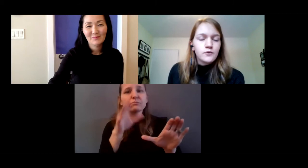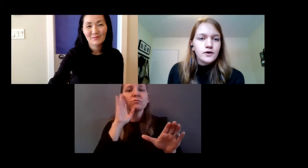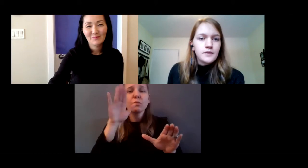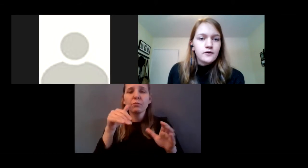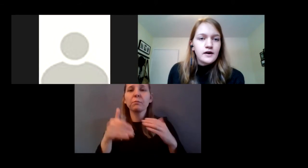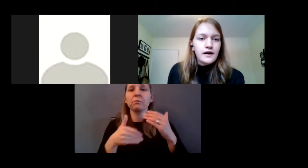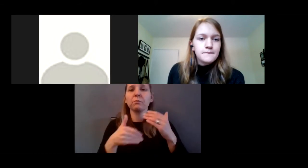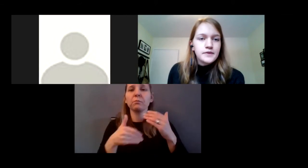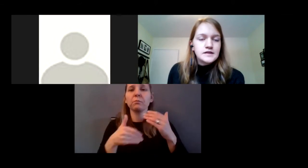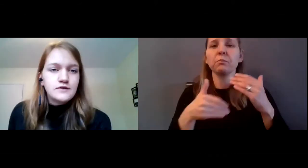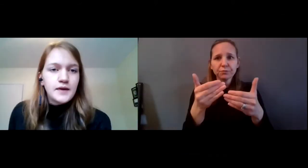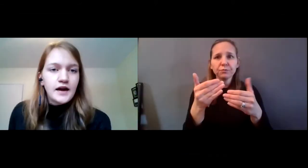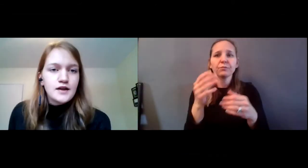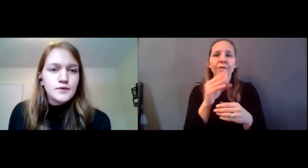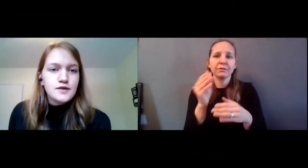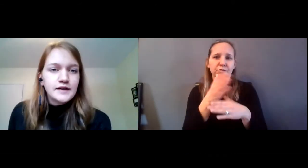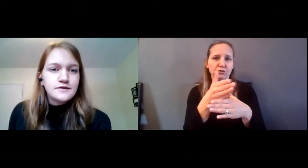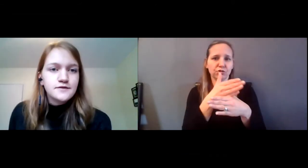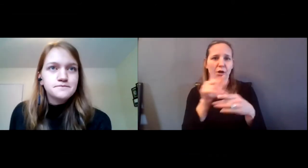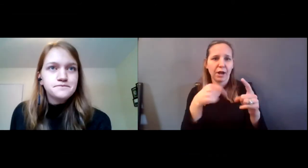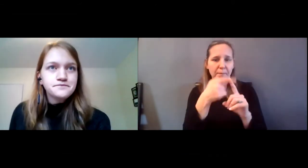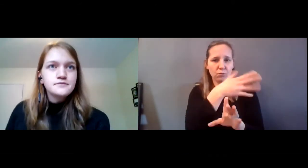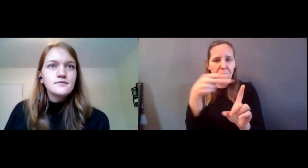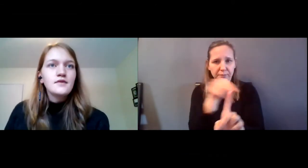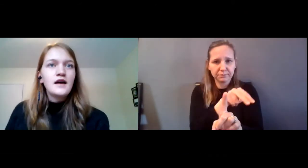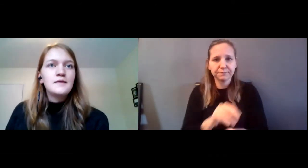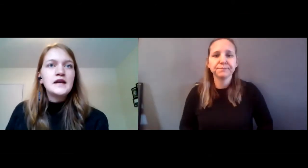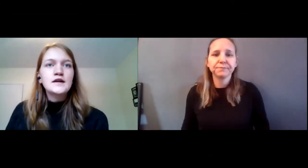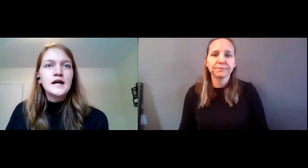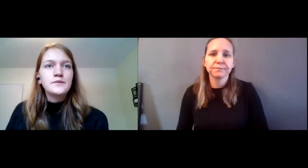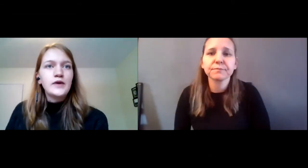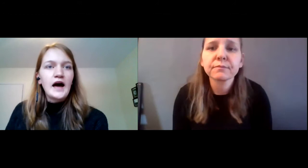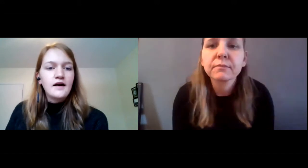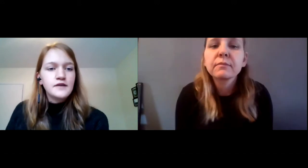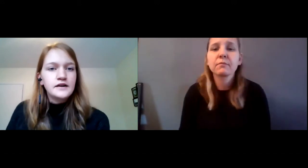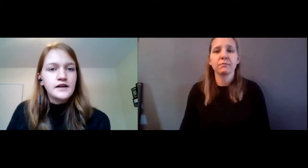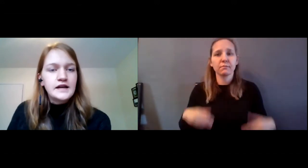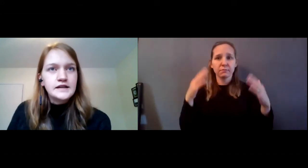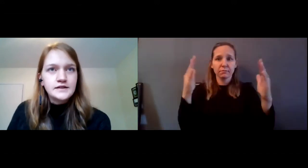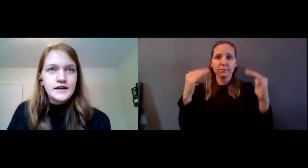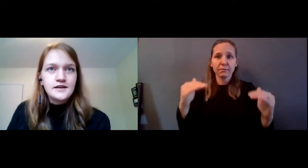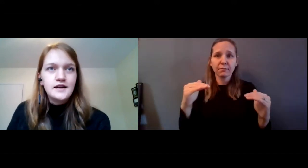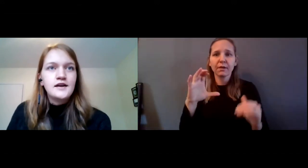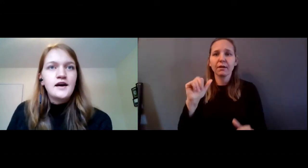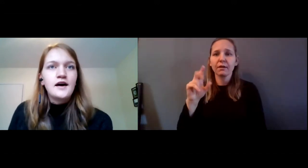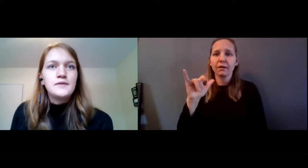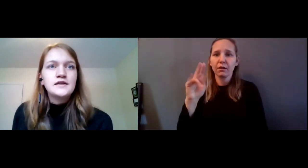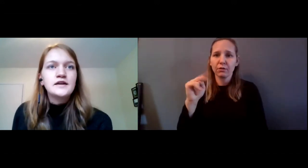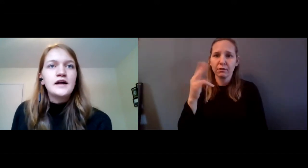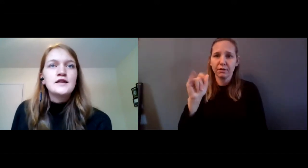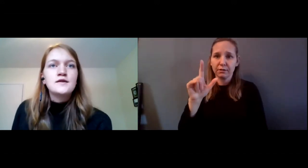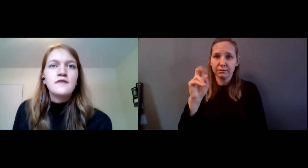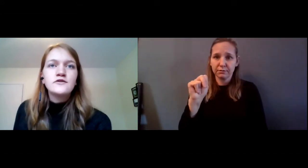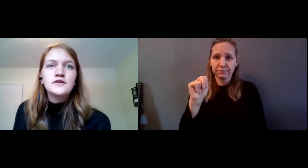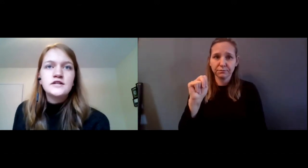bit more about the DVBIA's perspective. Next up, we have Caroline Hilton. And